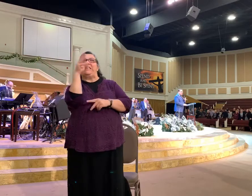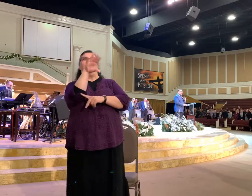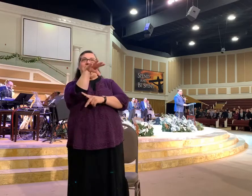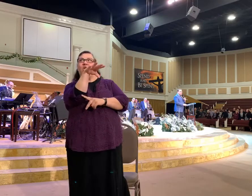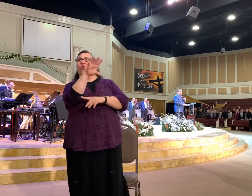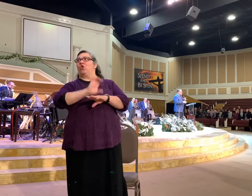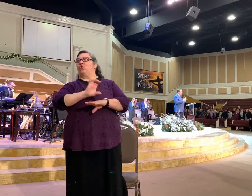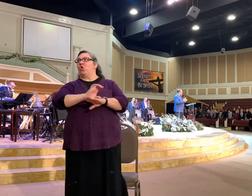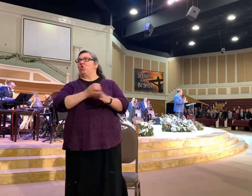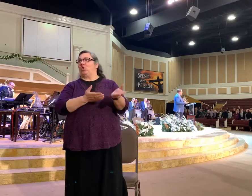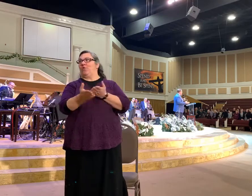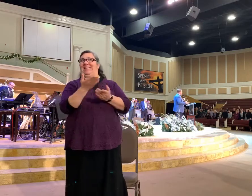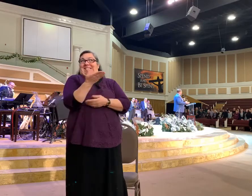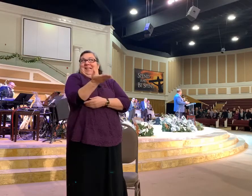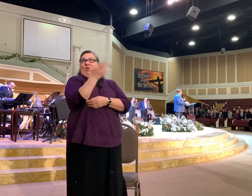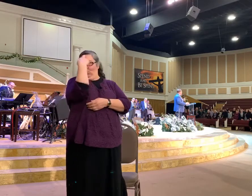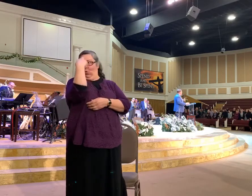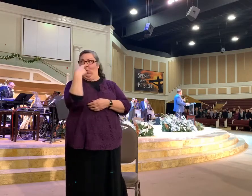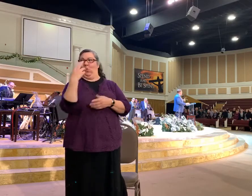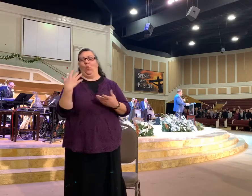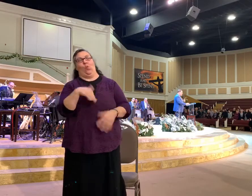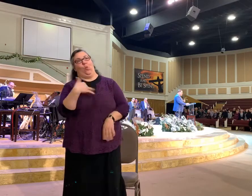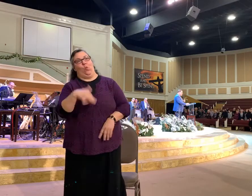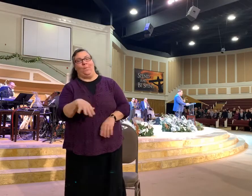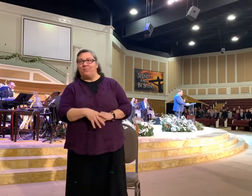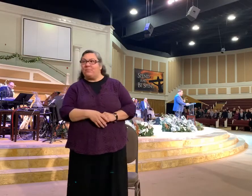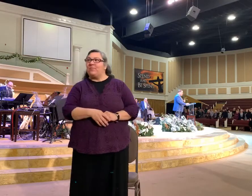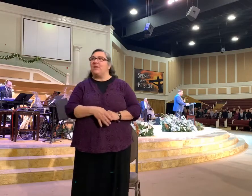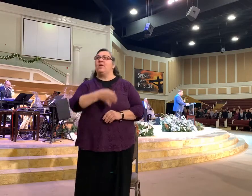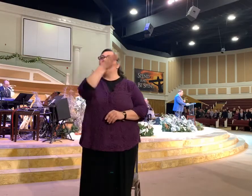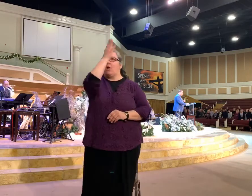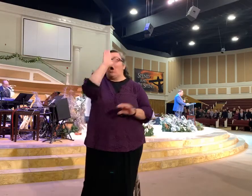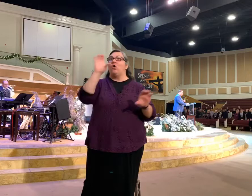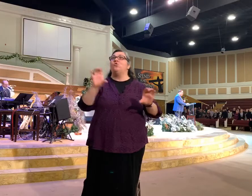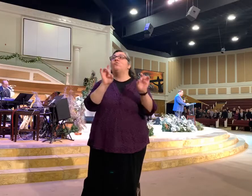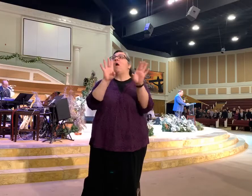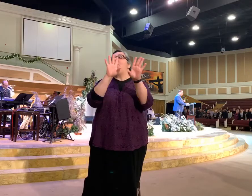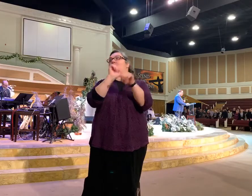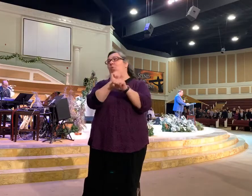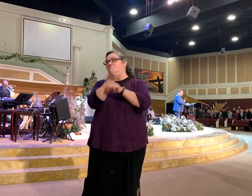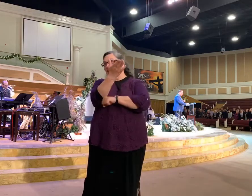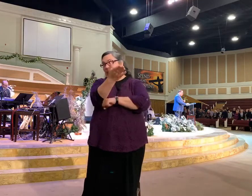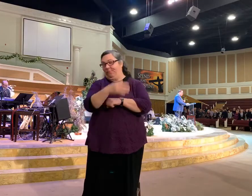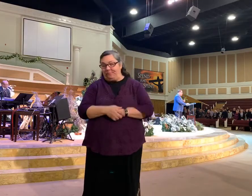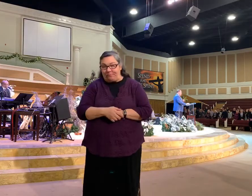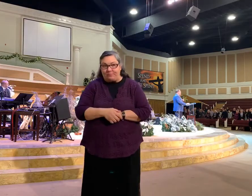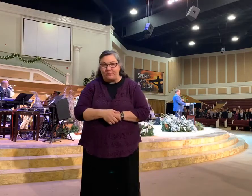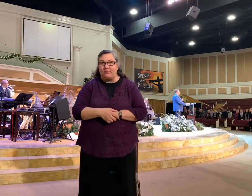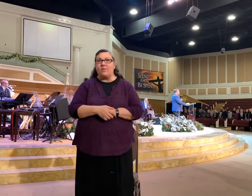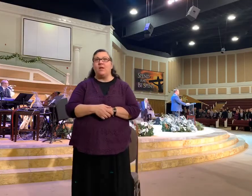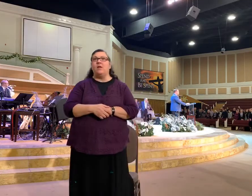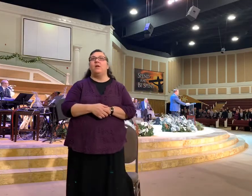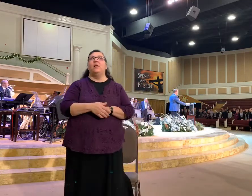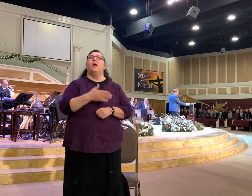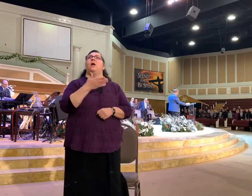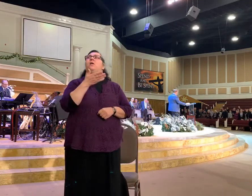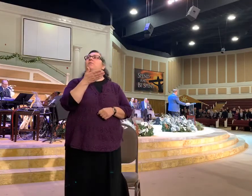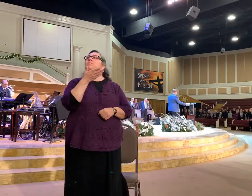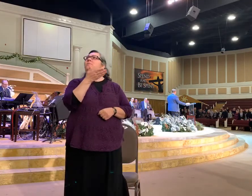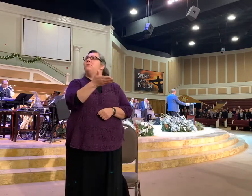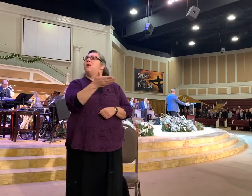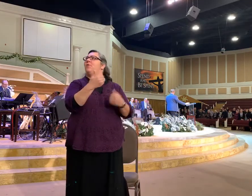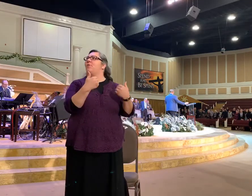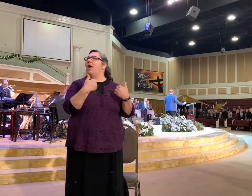that service and so on. And God's really doing a great work. And there were represented